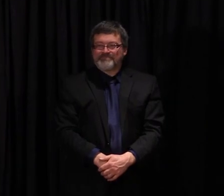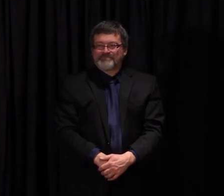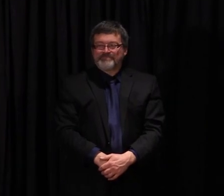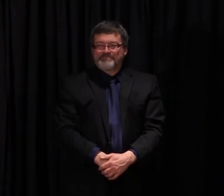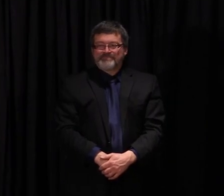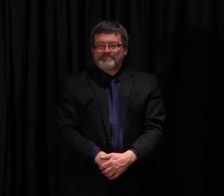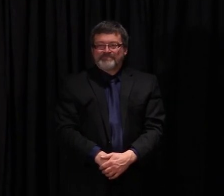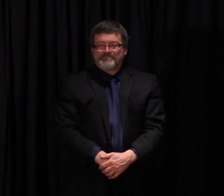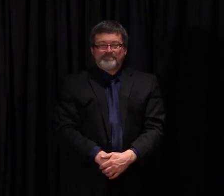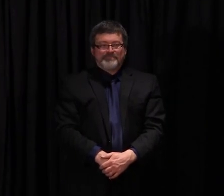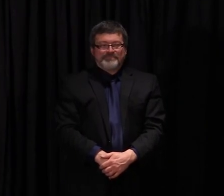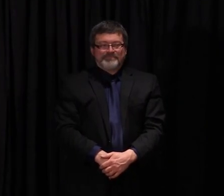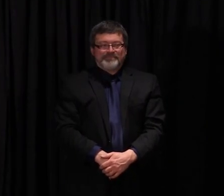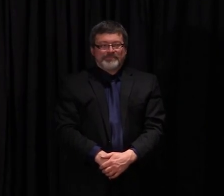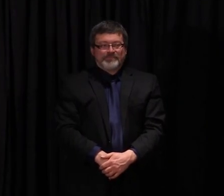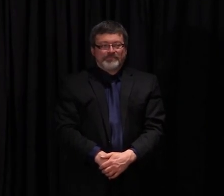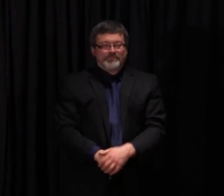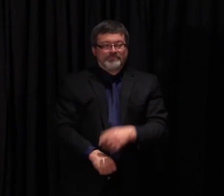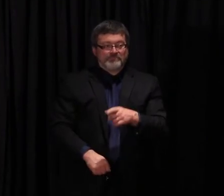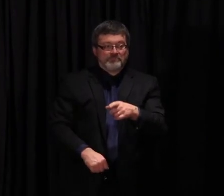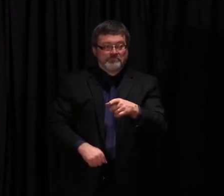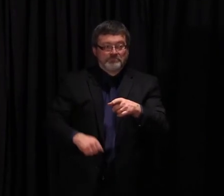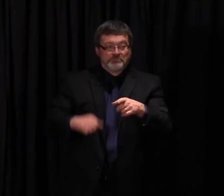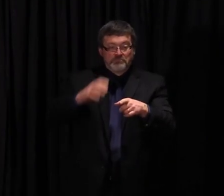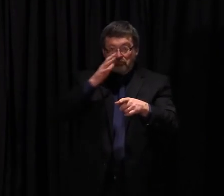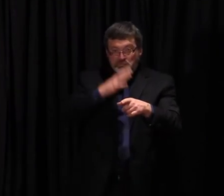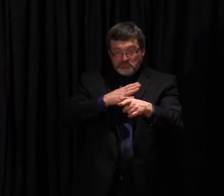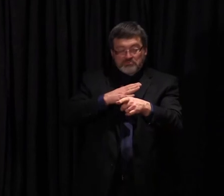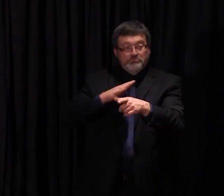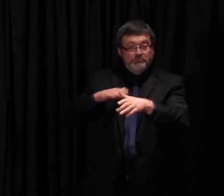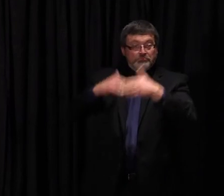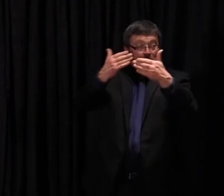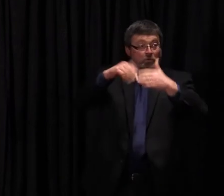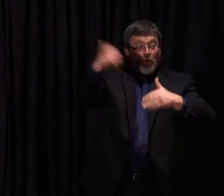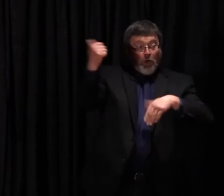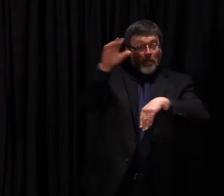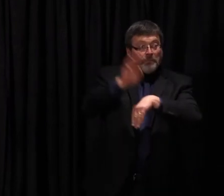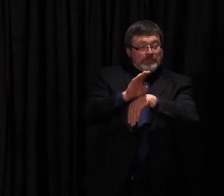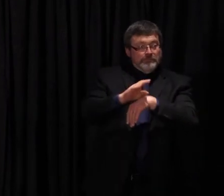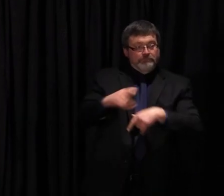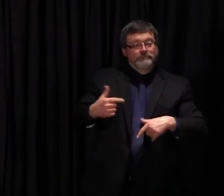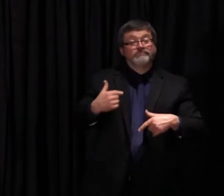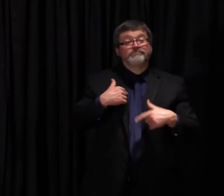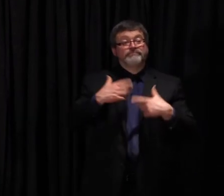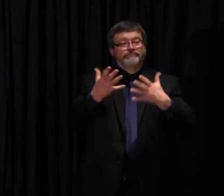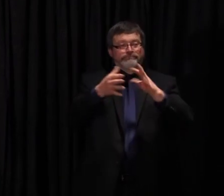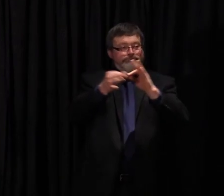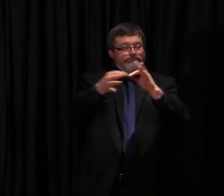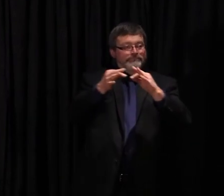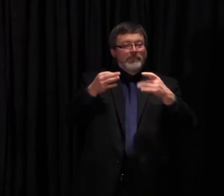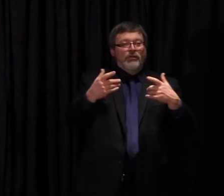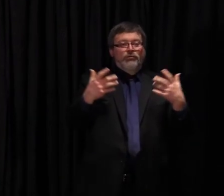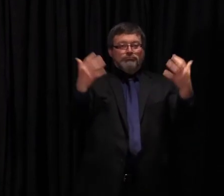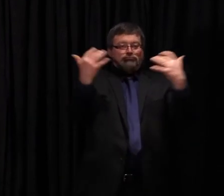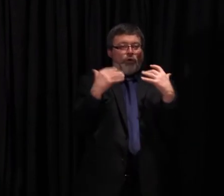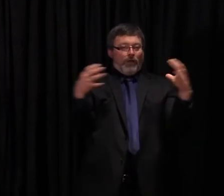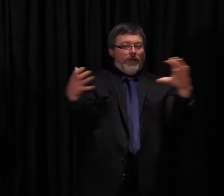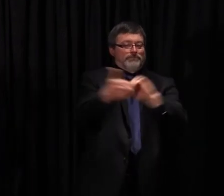There being no further business, I do hereby declare this joint assembly dissolved.